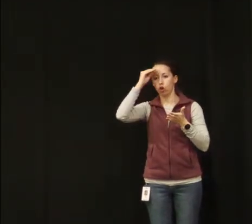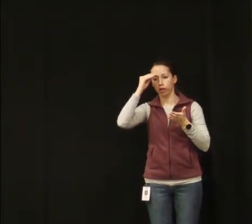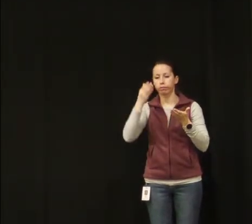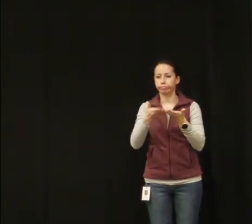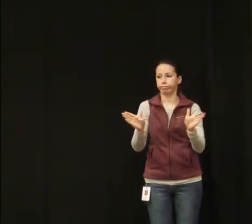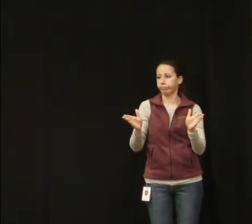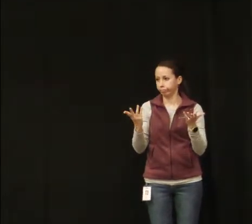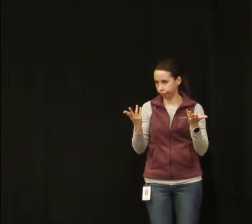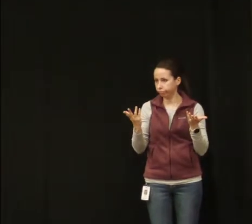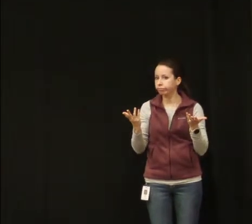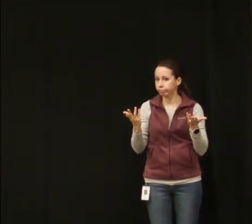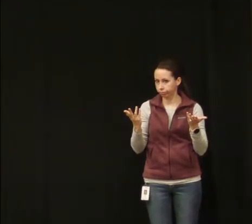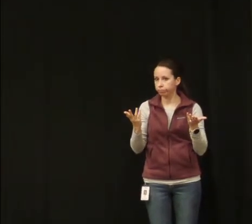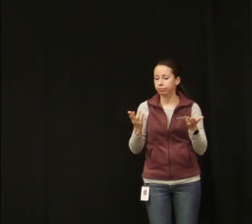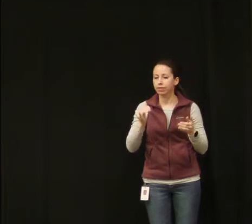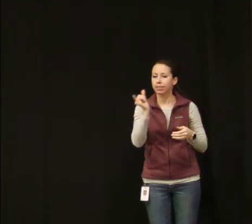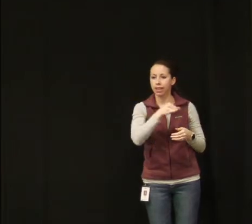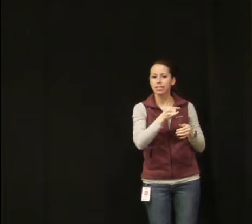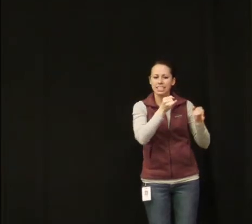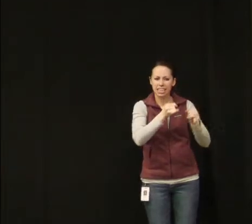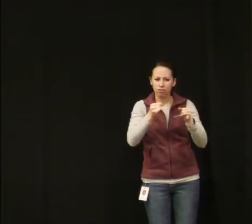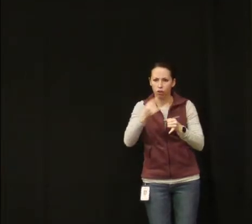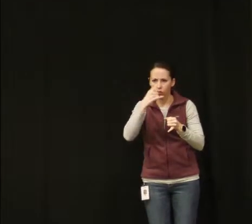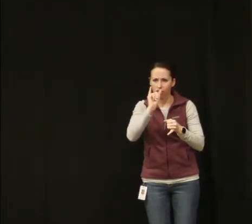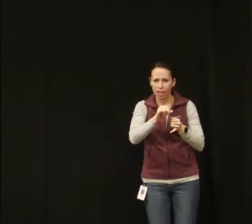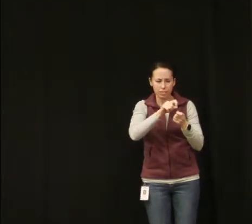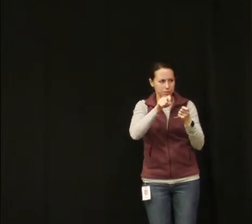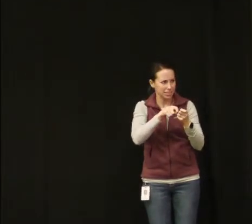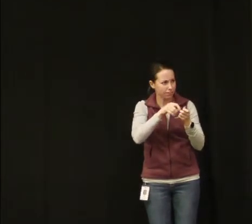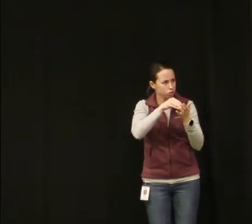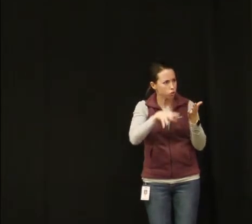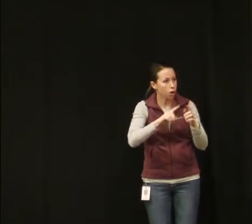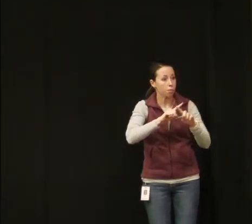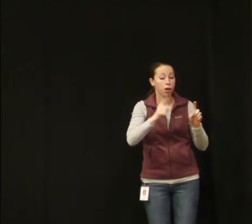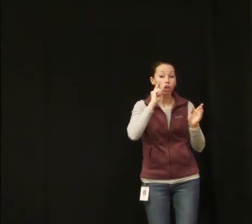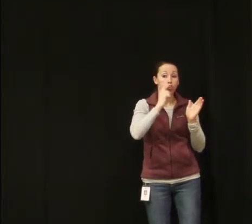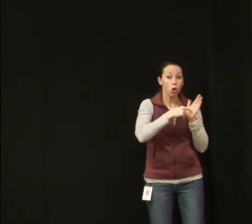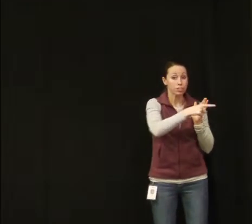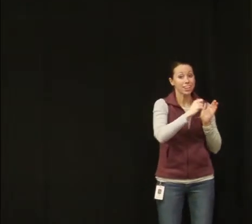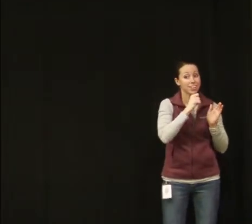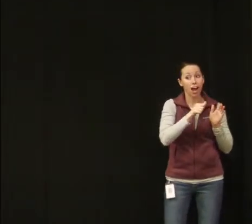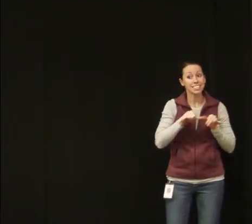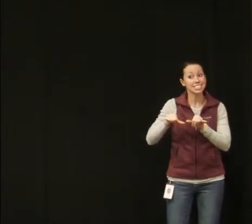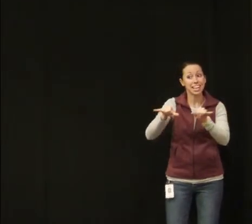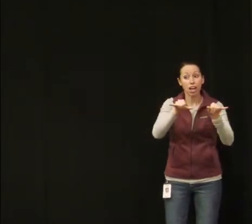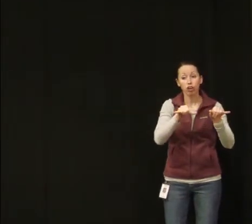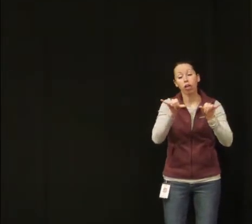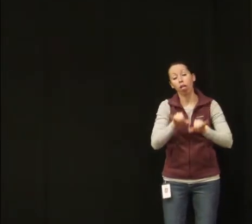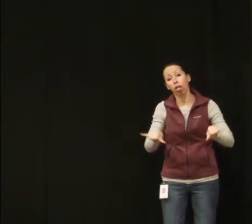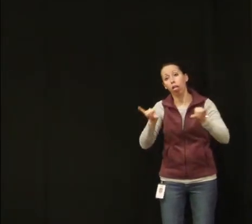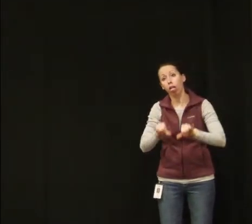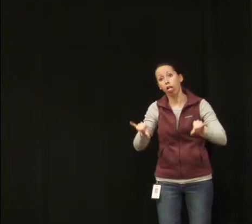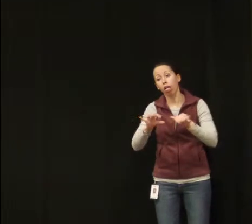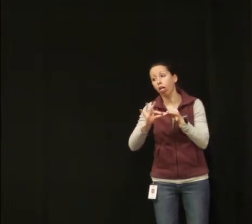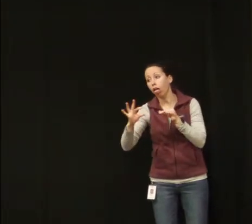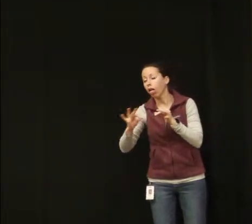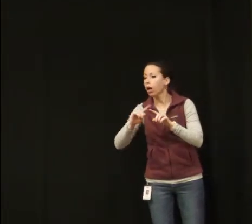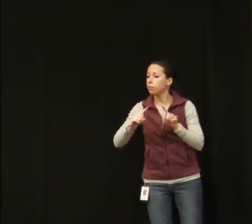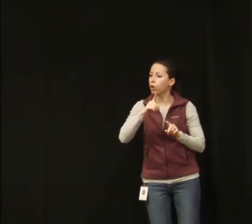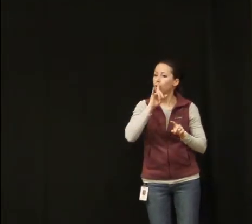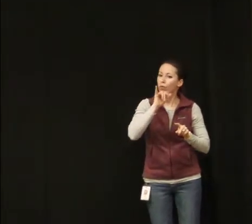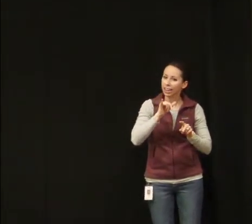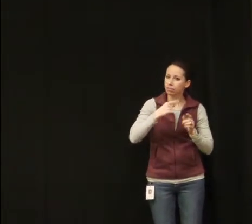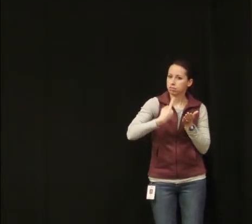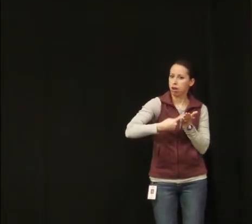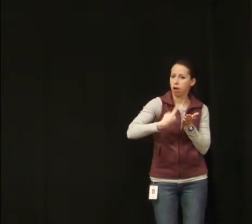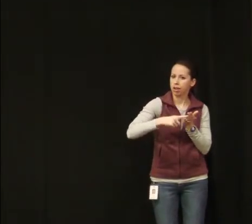this particular student. But notice how it's not just that standard statement. It's really talking about, this is what we want to know,